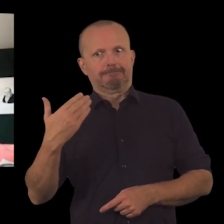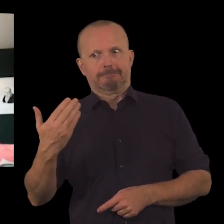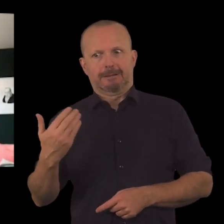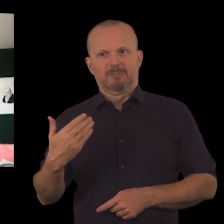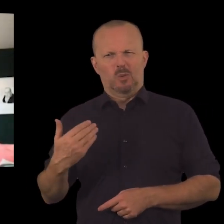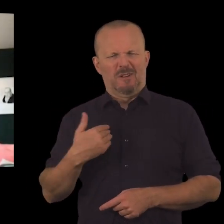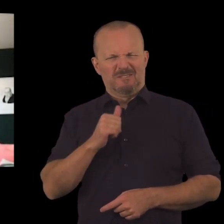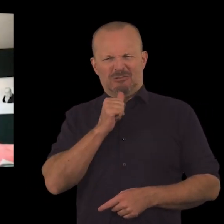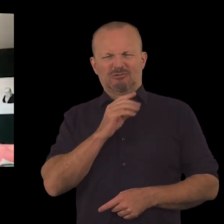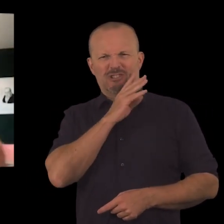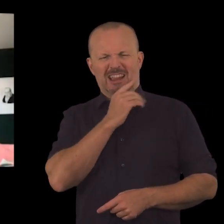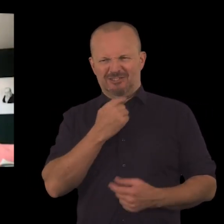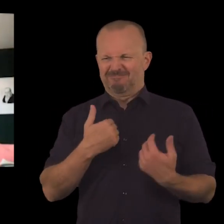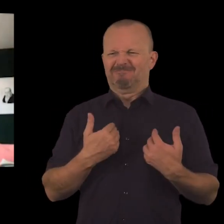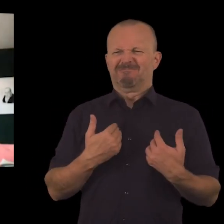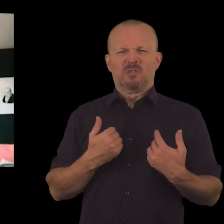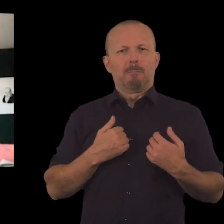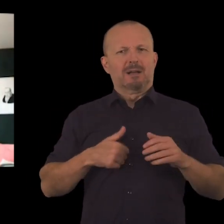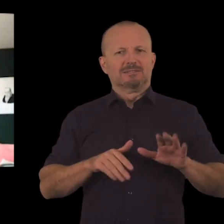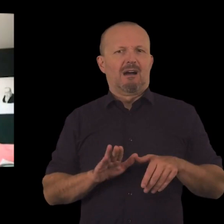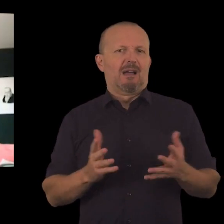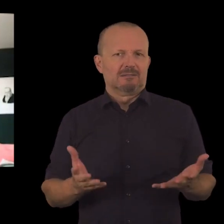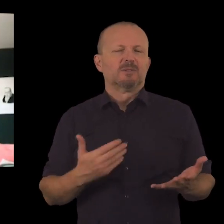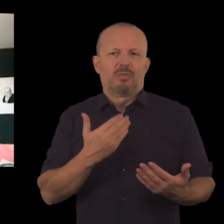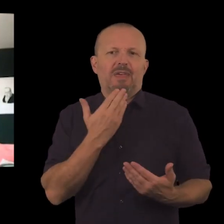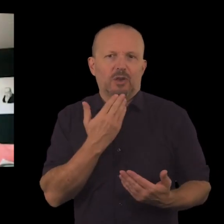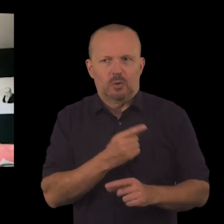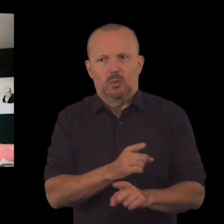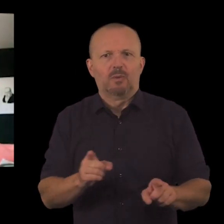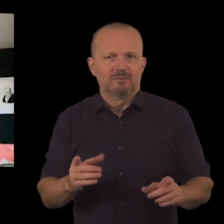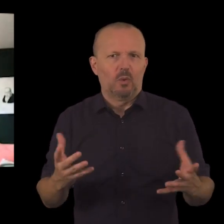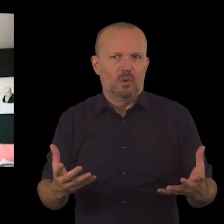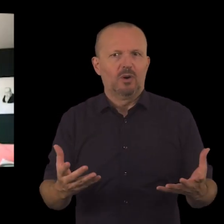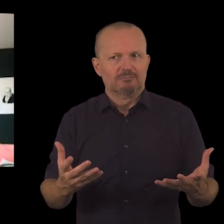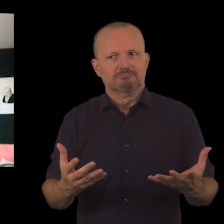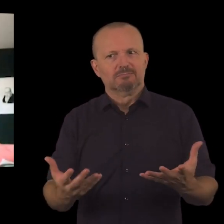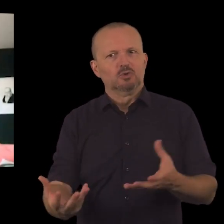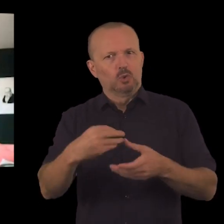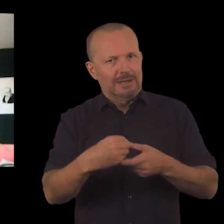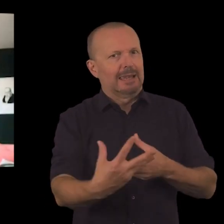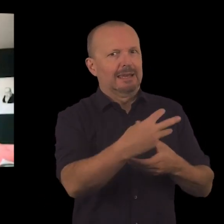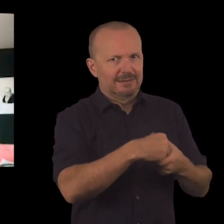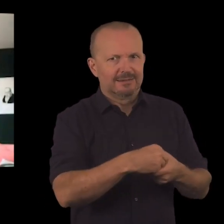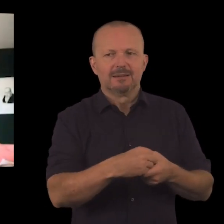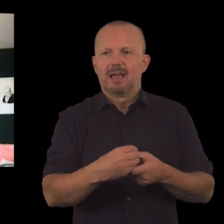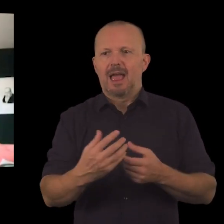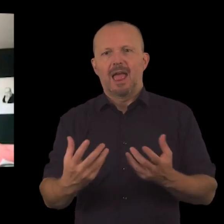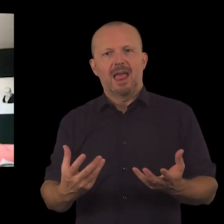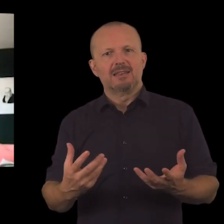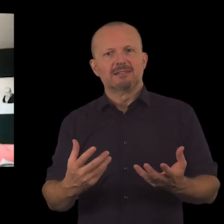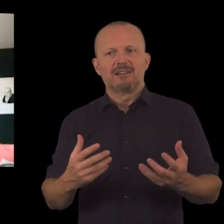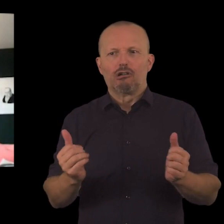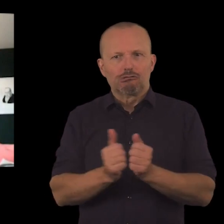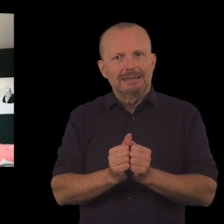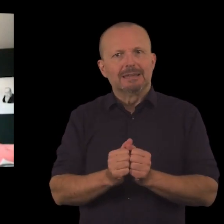it the other way of just presenting to a blank screen. So thank you all, and I thank you for joining in and you